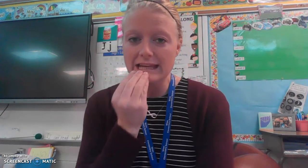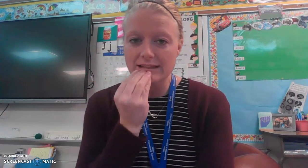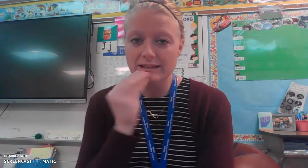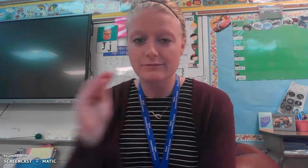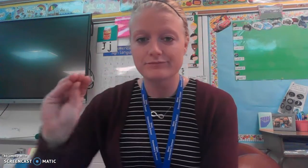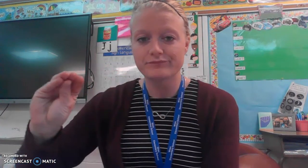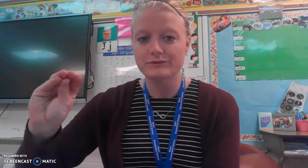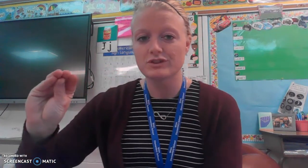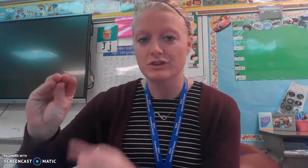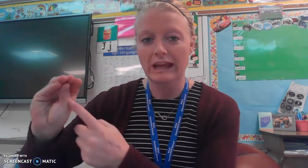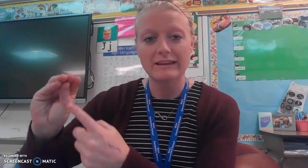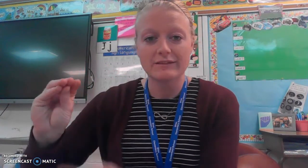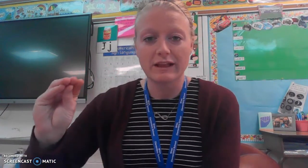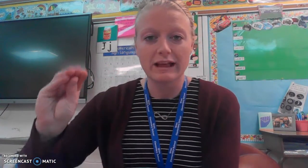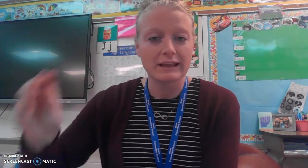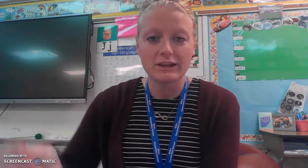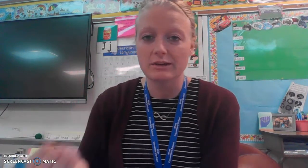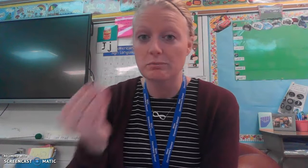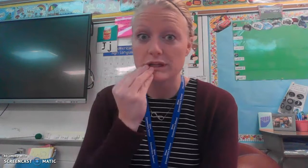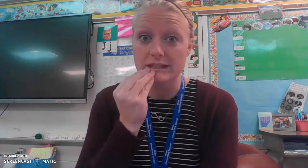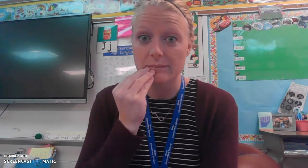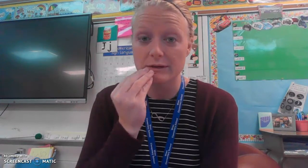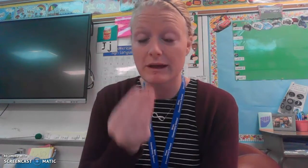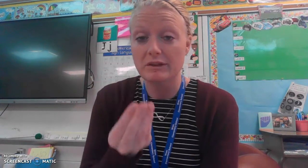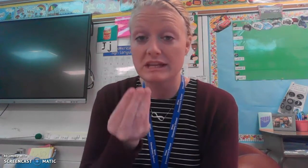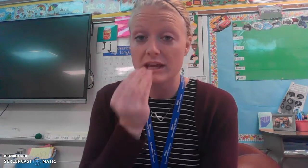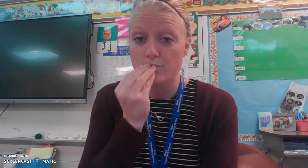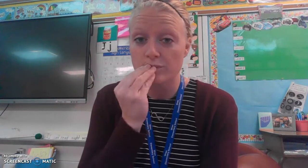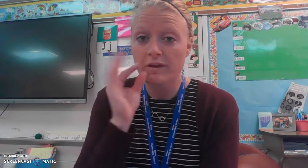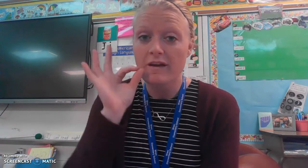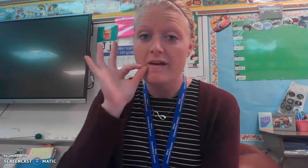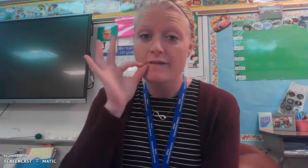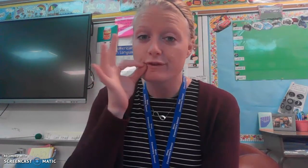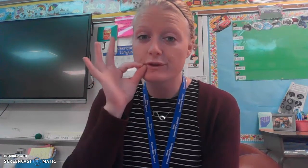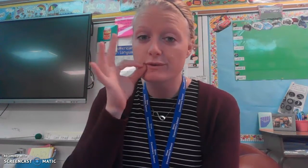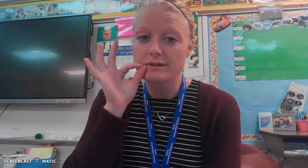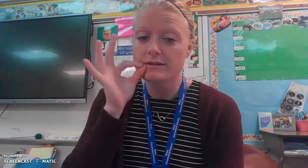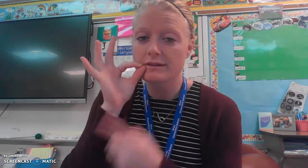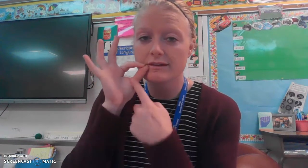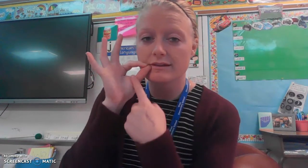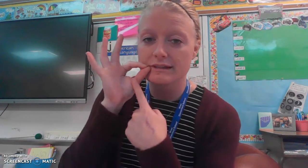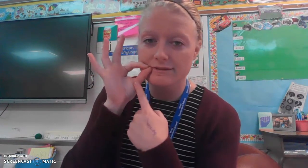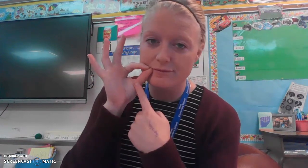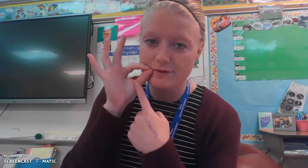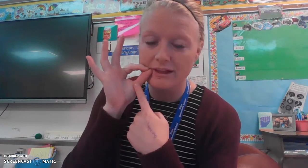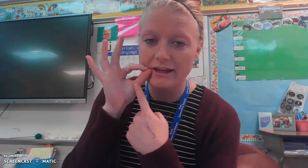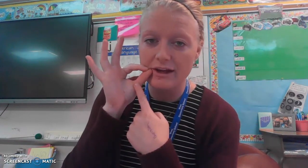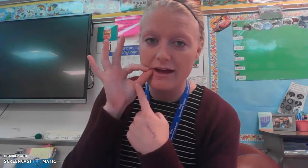eat. Just your hand is flat like you're putting something in your mouth. Eat. Fruits, this is for the letter